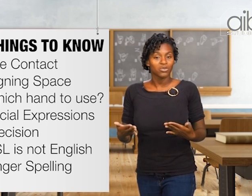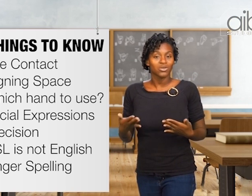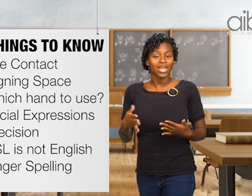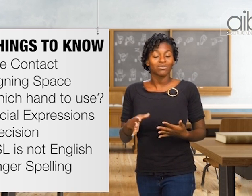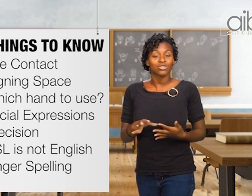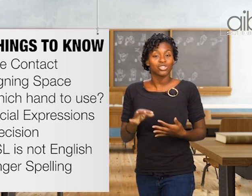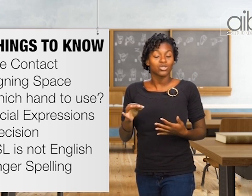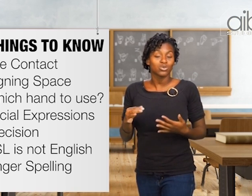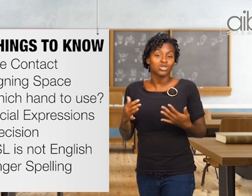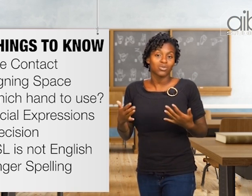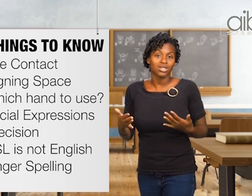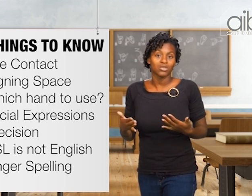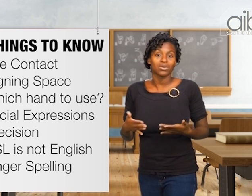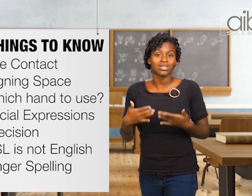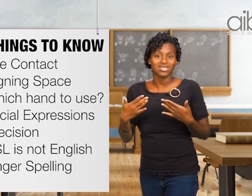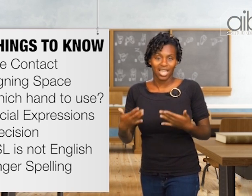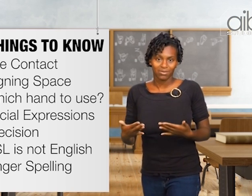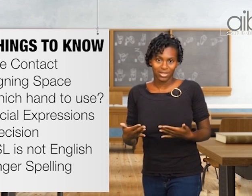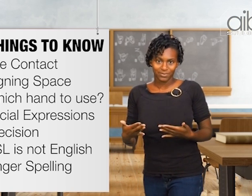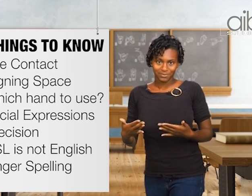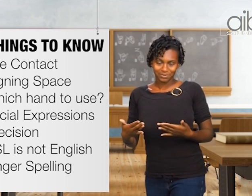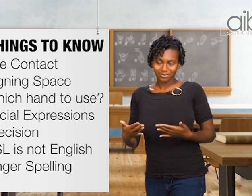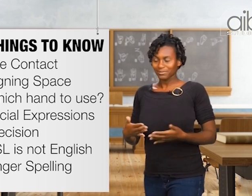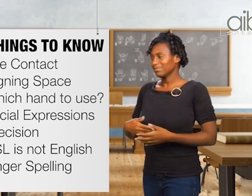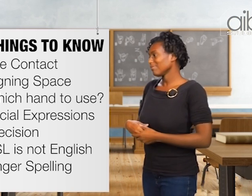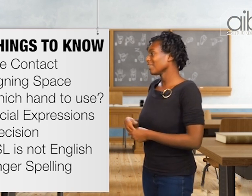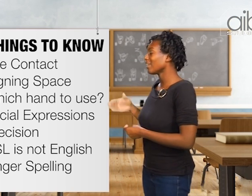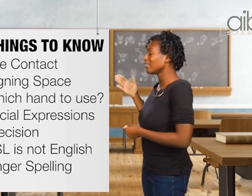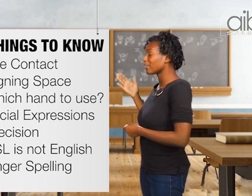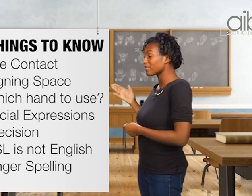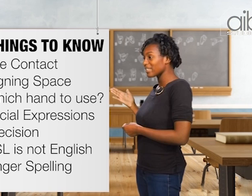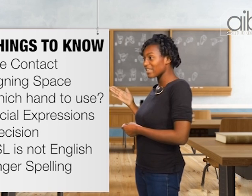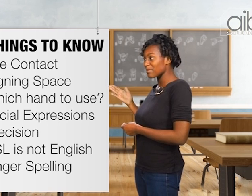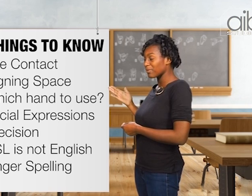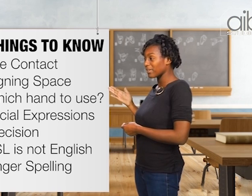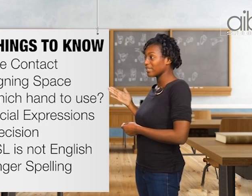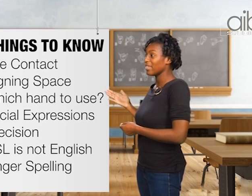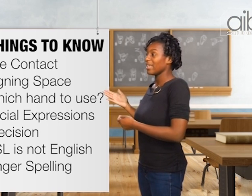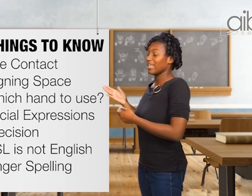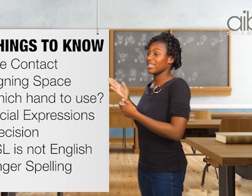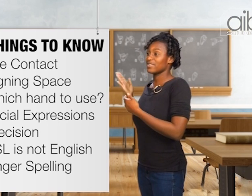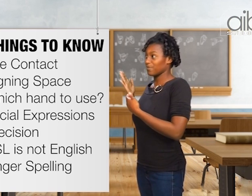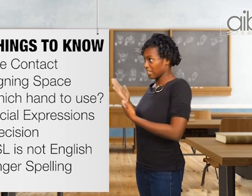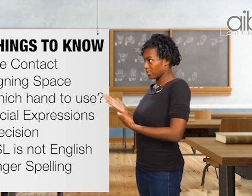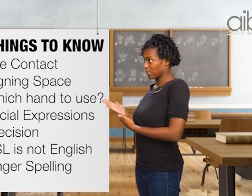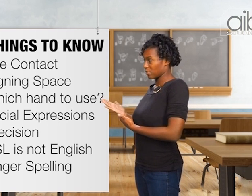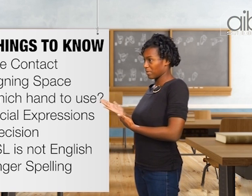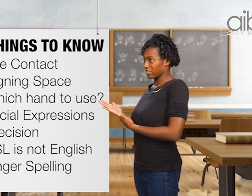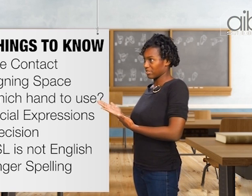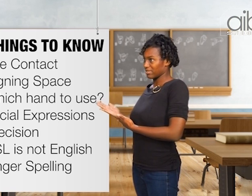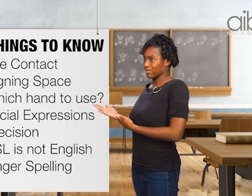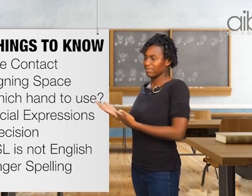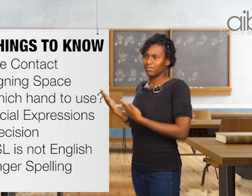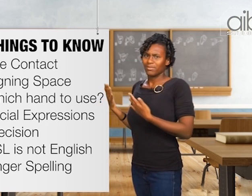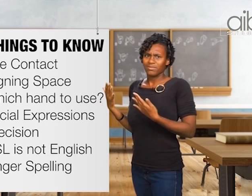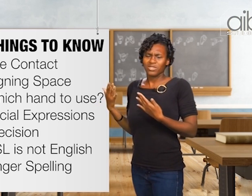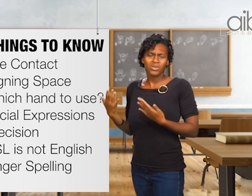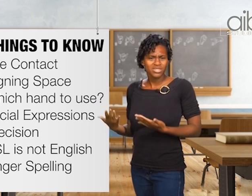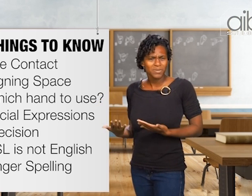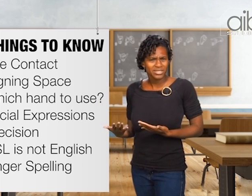you have to choose which one you want to sign with. Another thing that's important is facial expressions. So what's the big deal